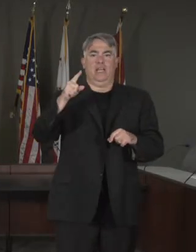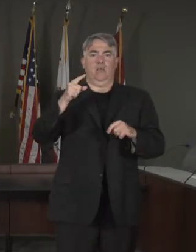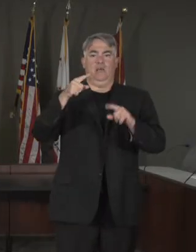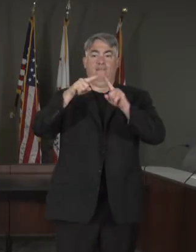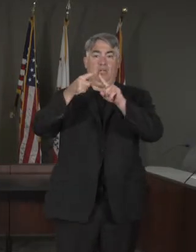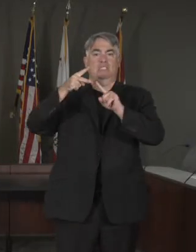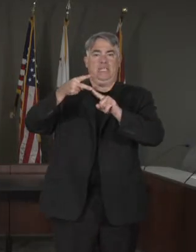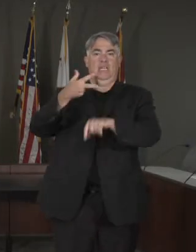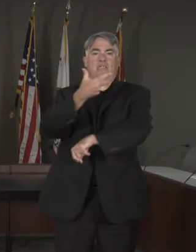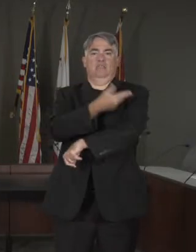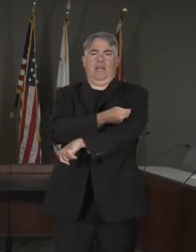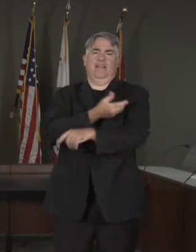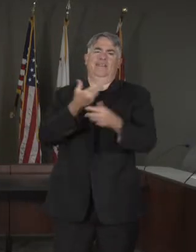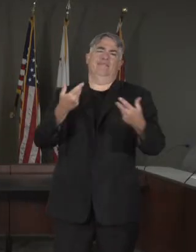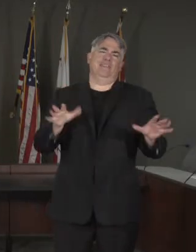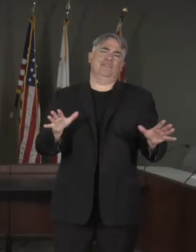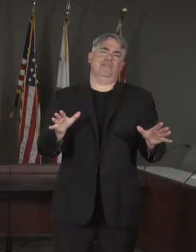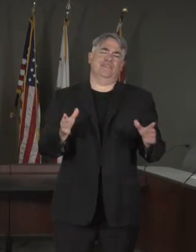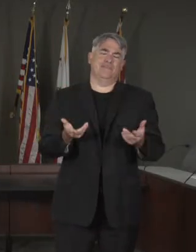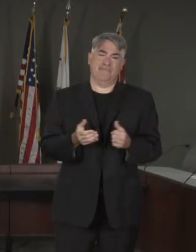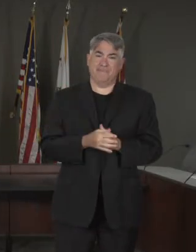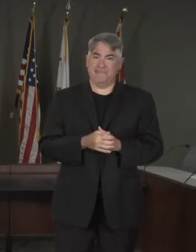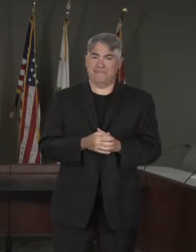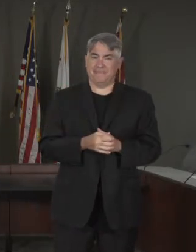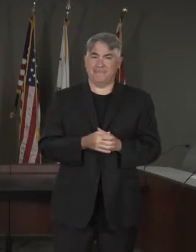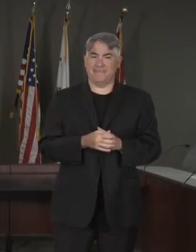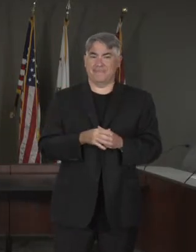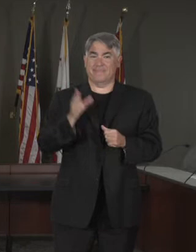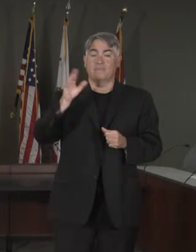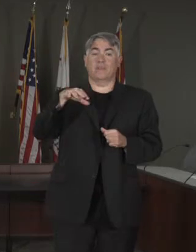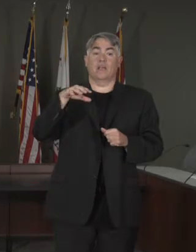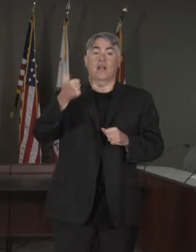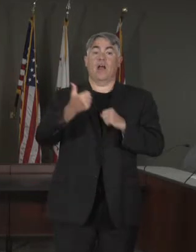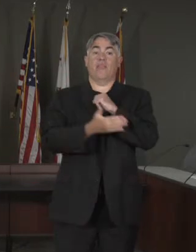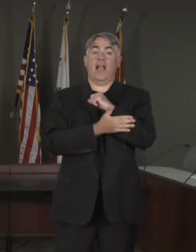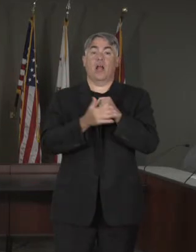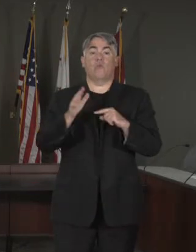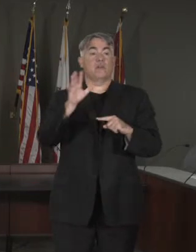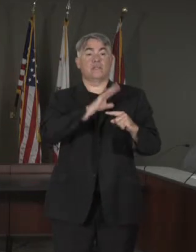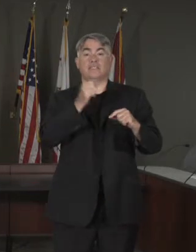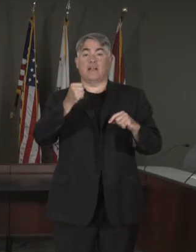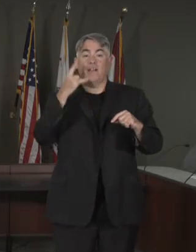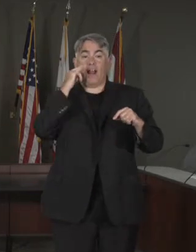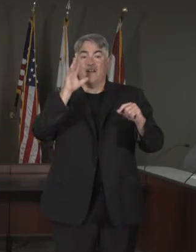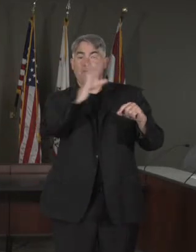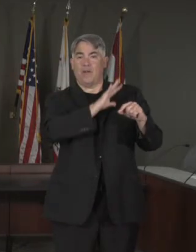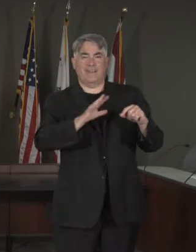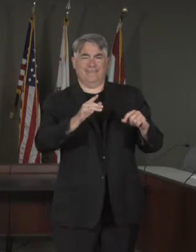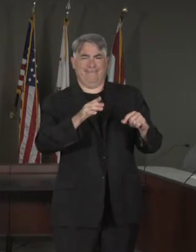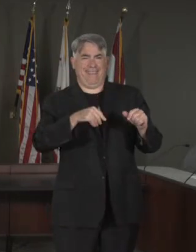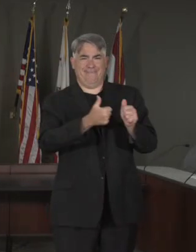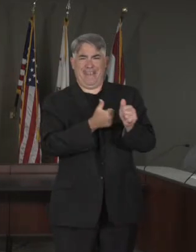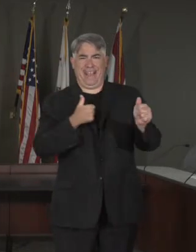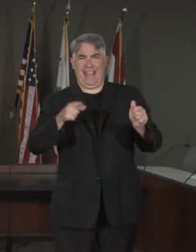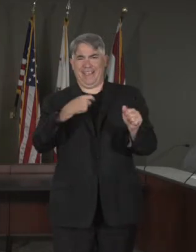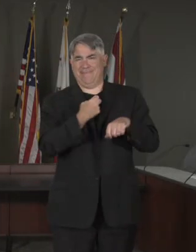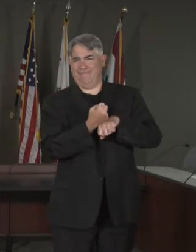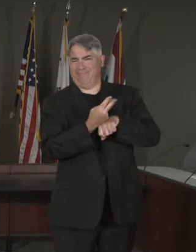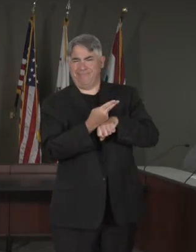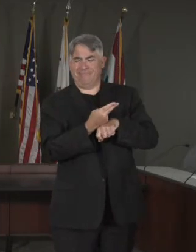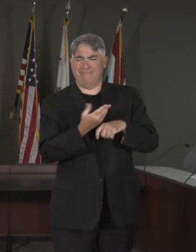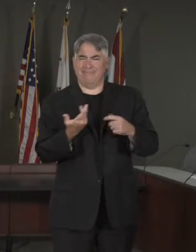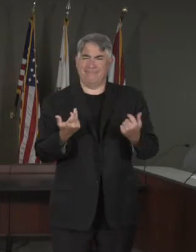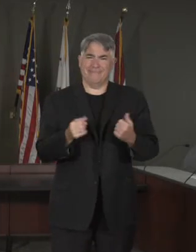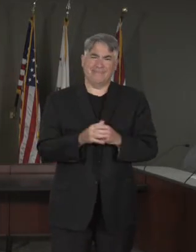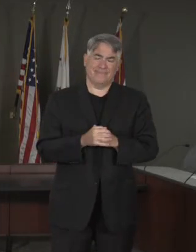ahead of every other Southern California county, far ahead of the state of California, and significantly farther ahead than the nation